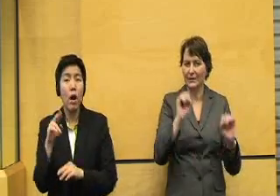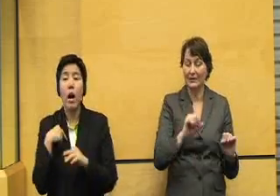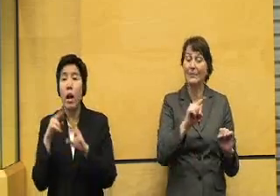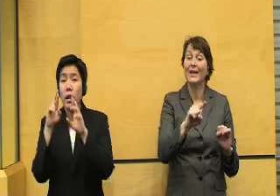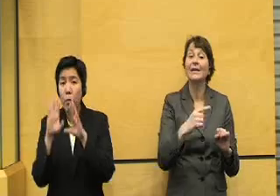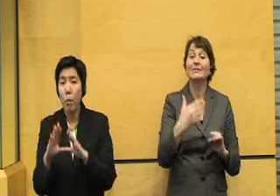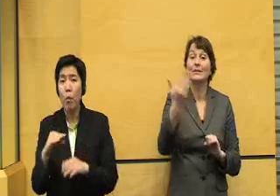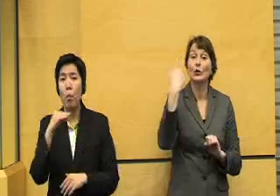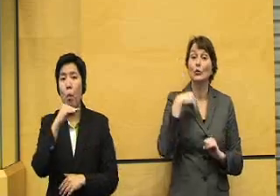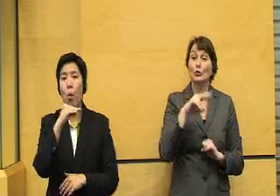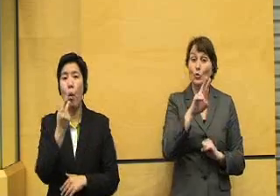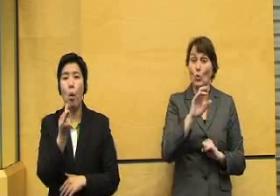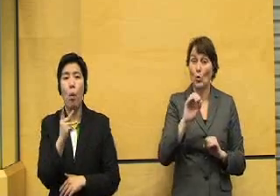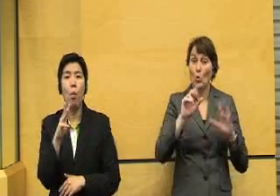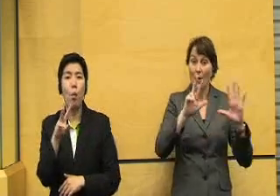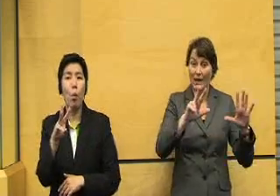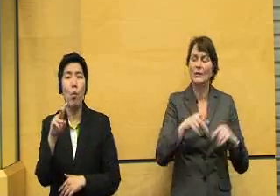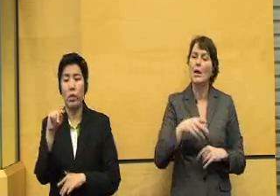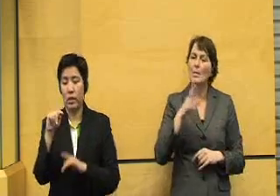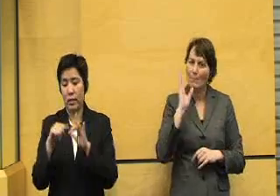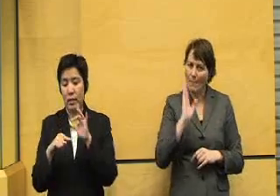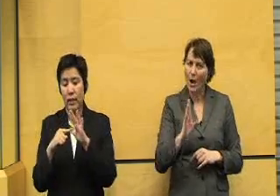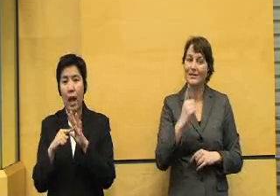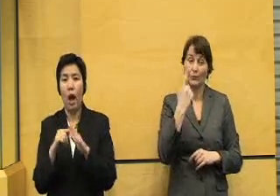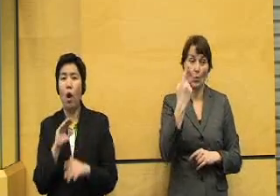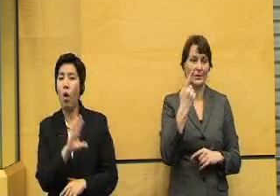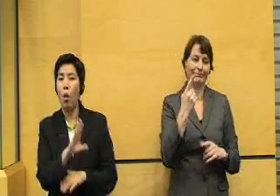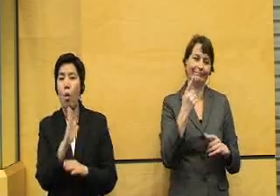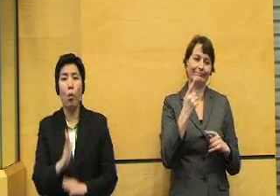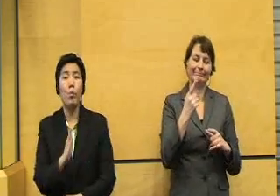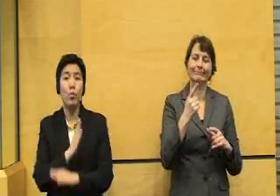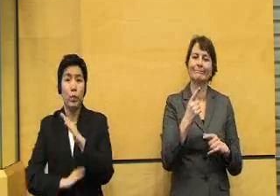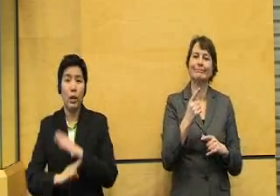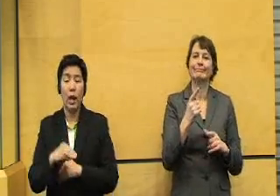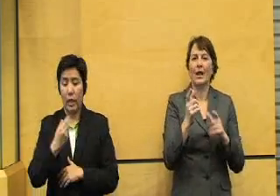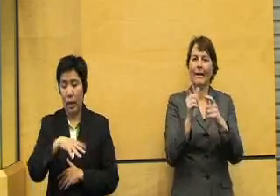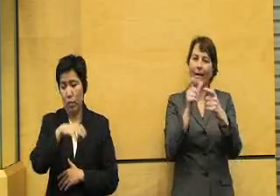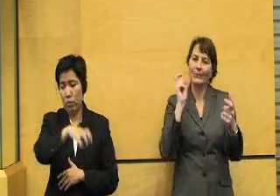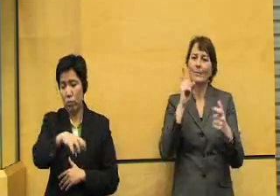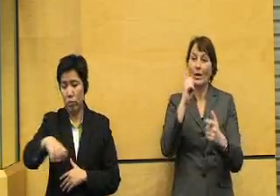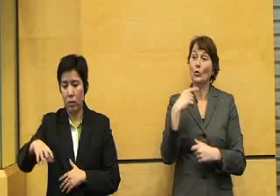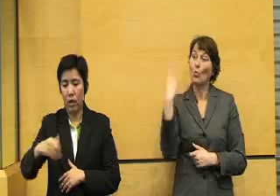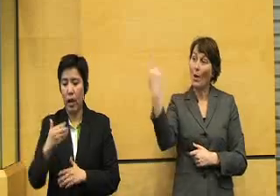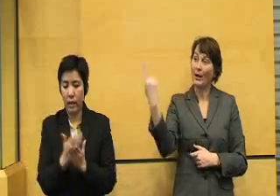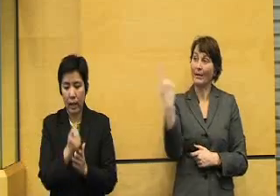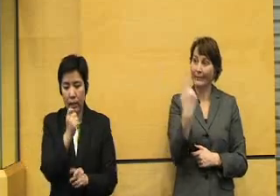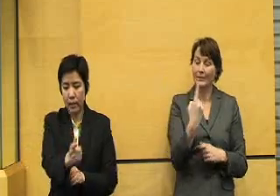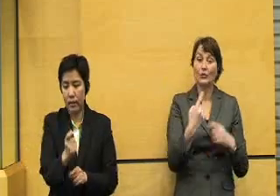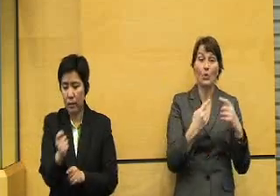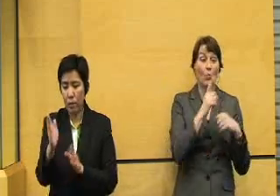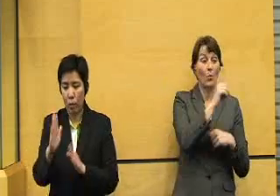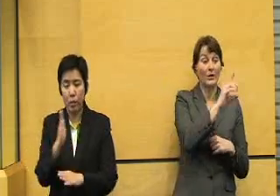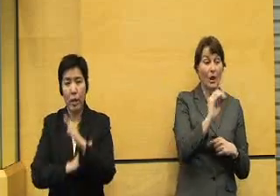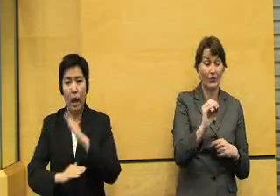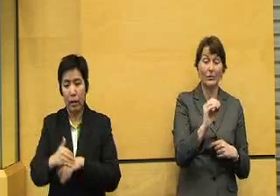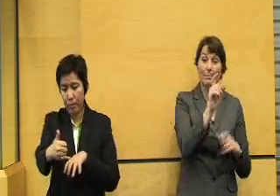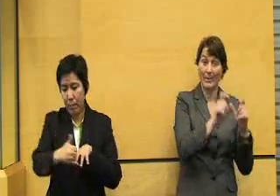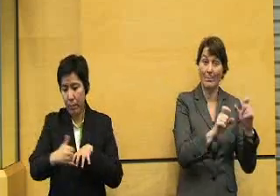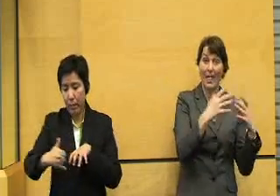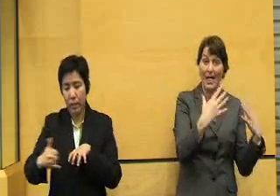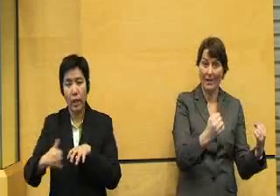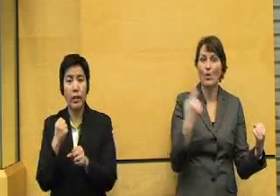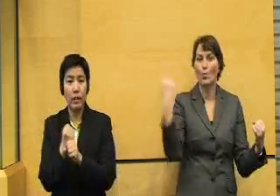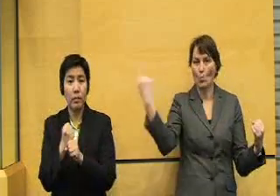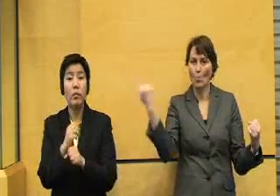are required to employ one person with disability for every 100 persons hired.